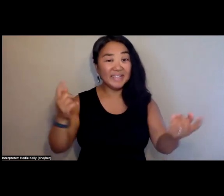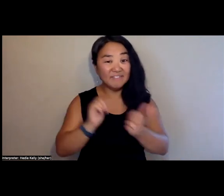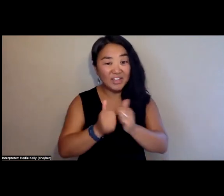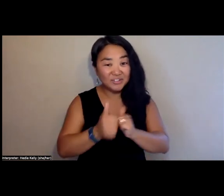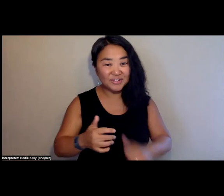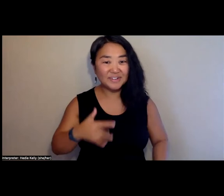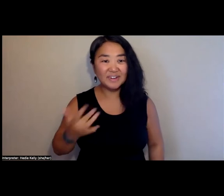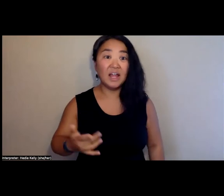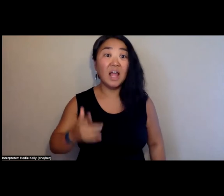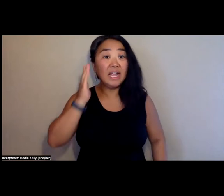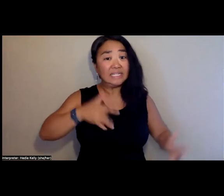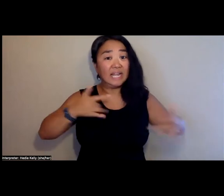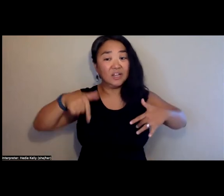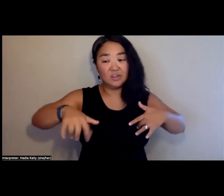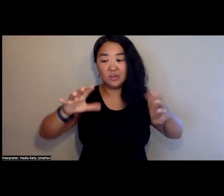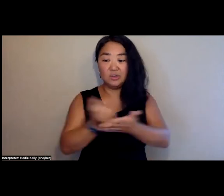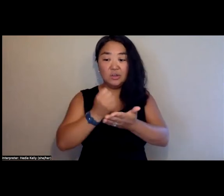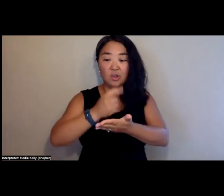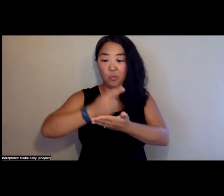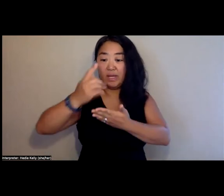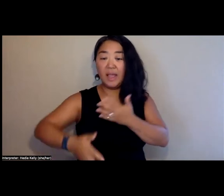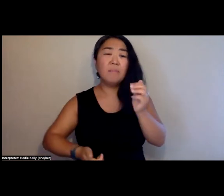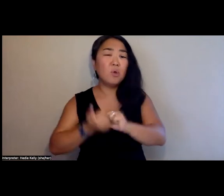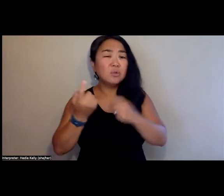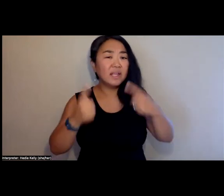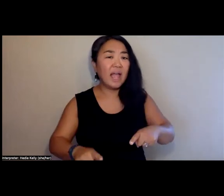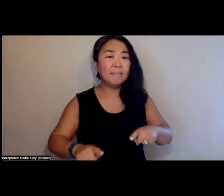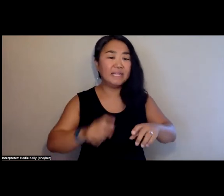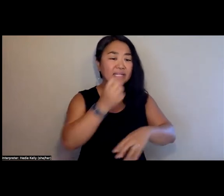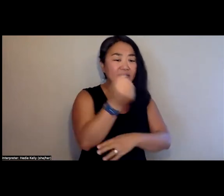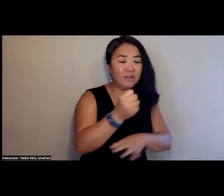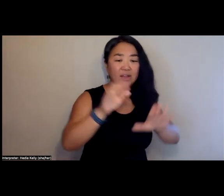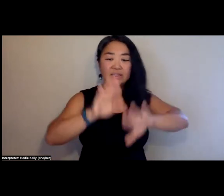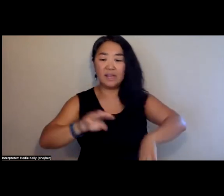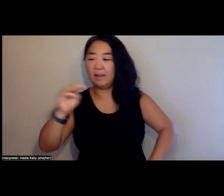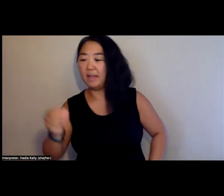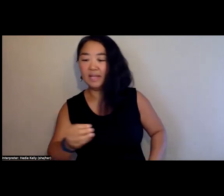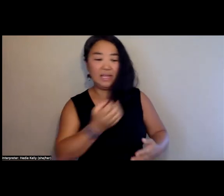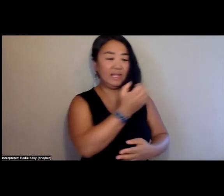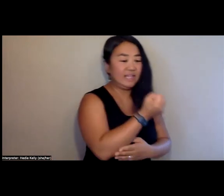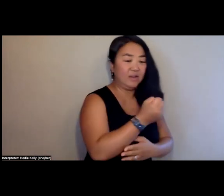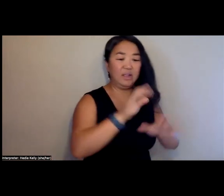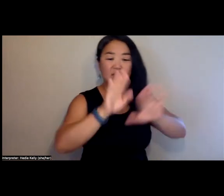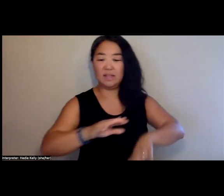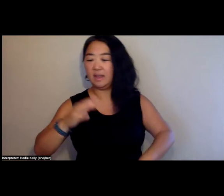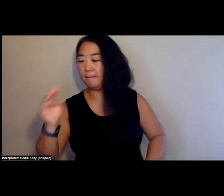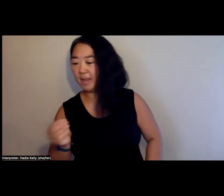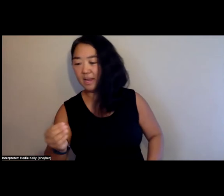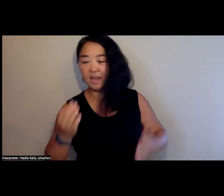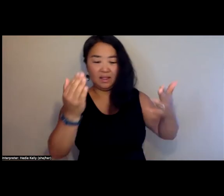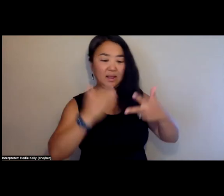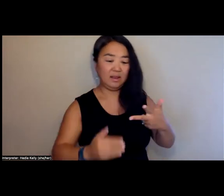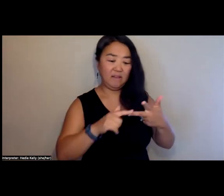The walk takes place over mostly weekends, Saturday, Sunday, Monday, Saturday, Sunday, Monday, Friday, Saturday, Sunday, Monday.